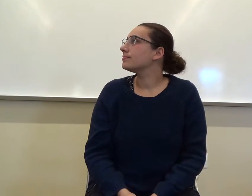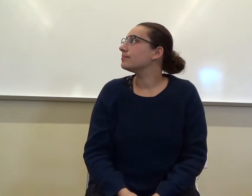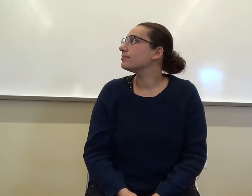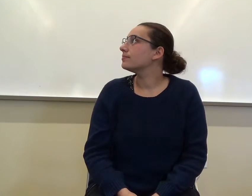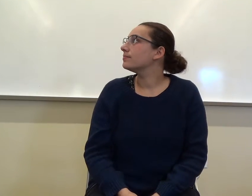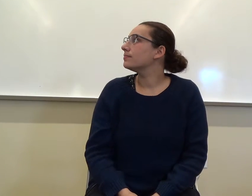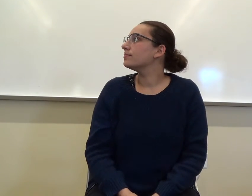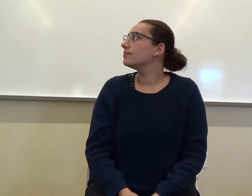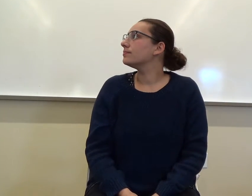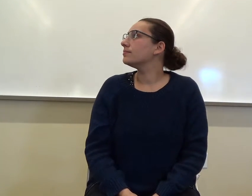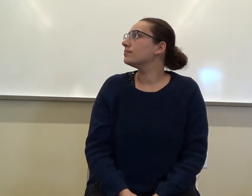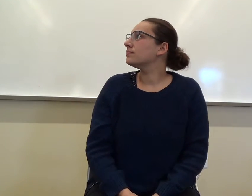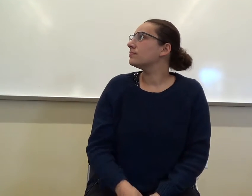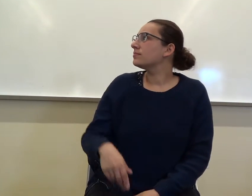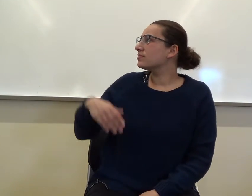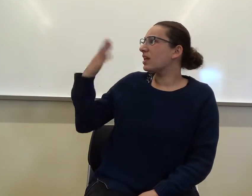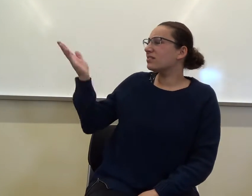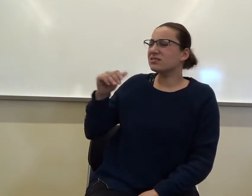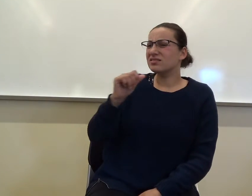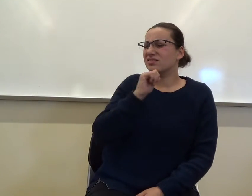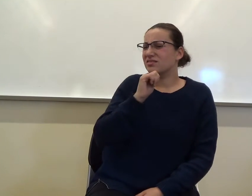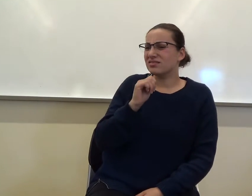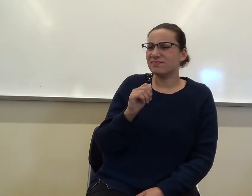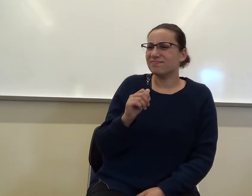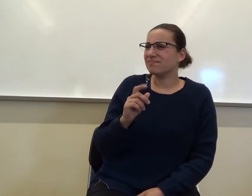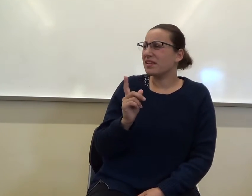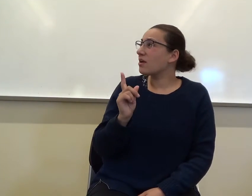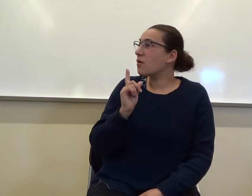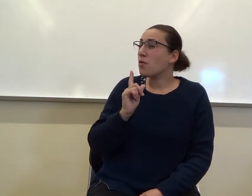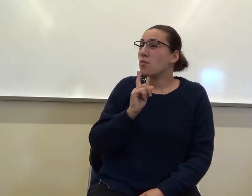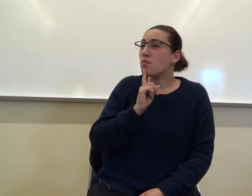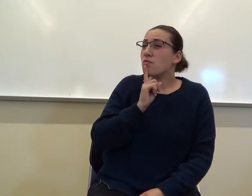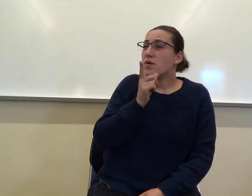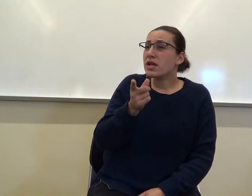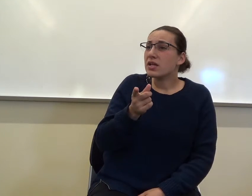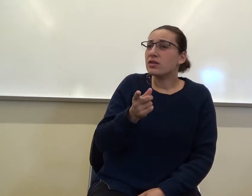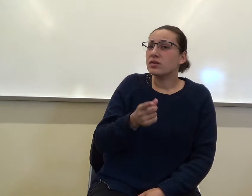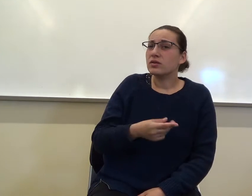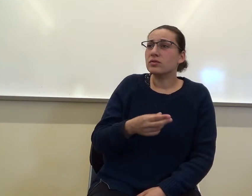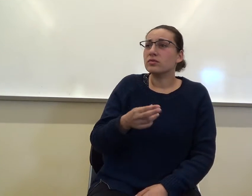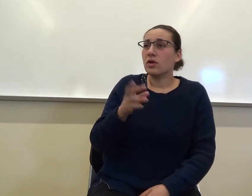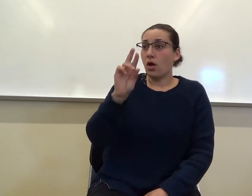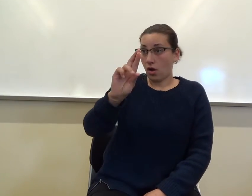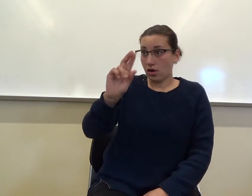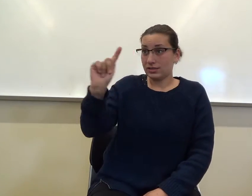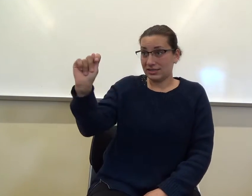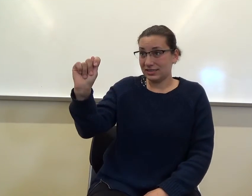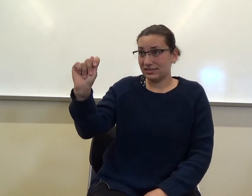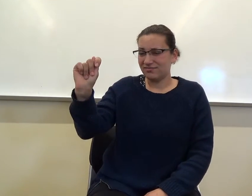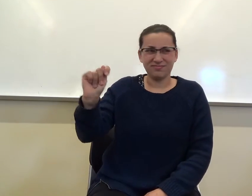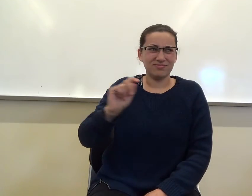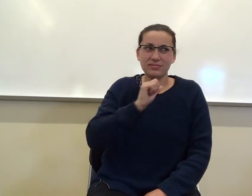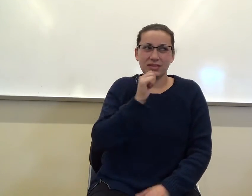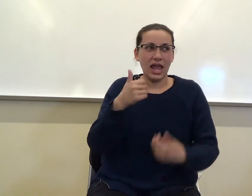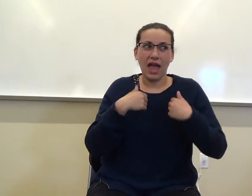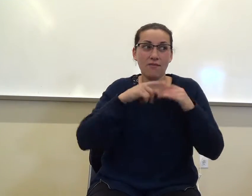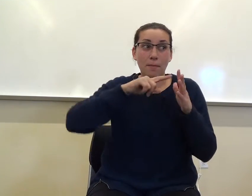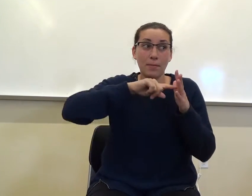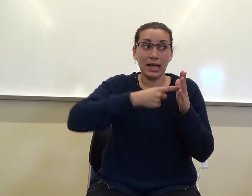wasn't a real reversal transition at the beginning. Some people did realize that there was one down